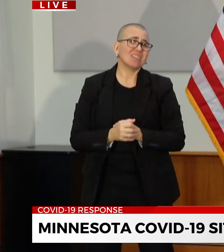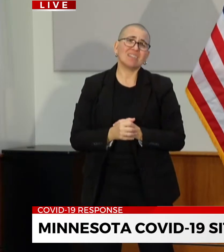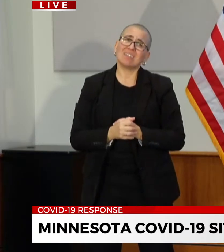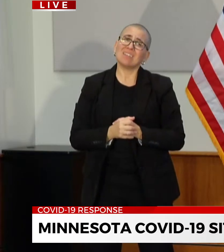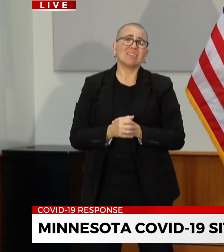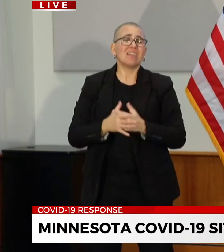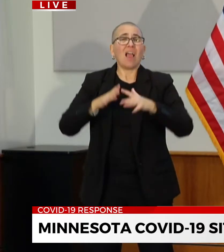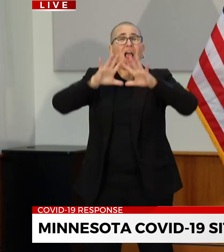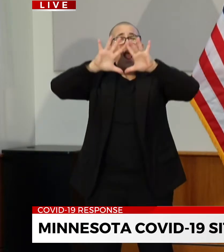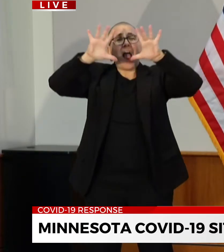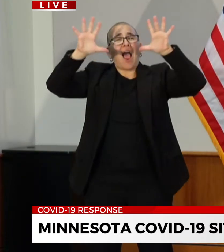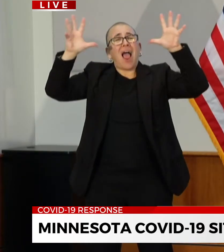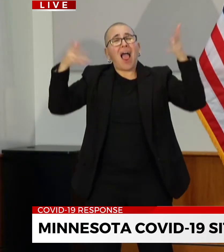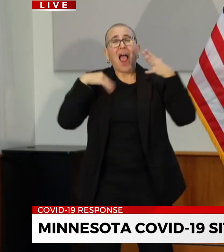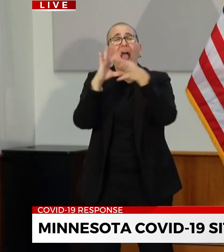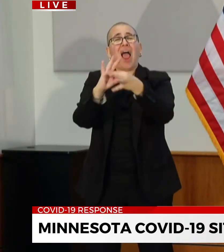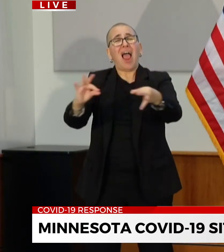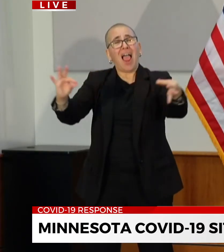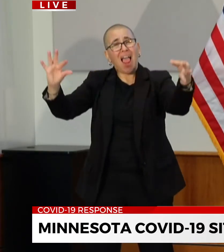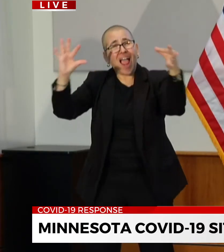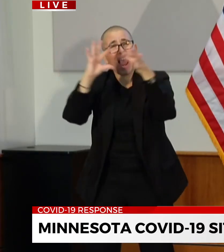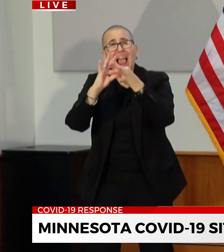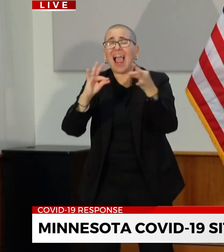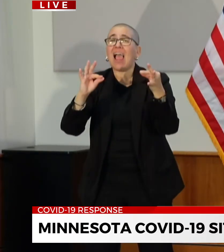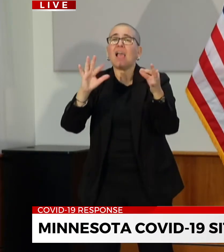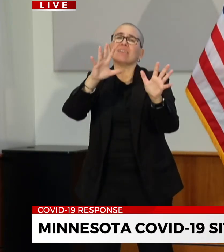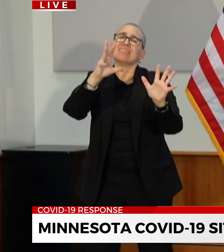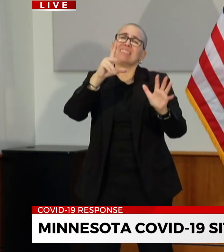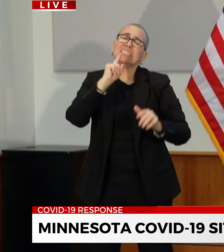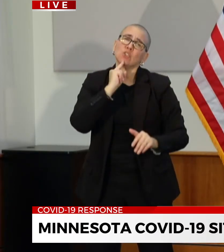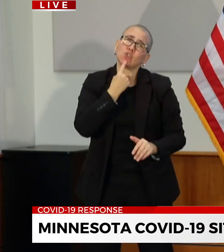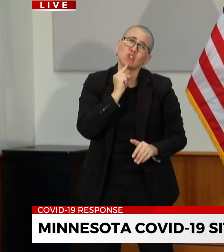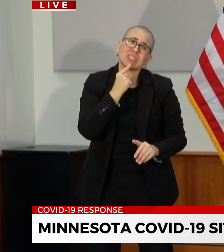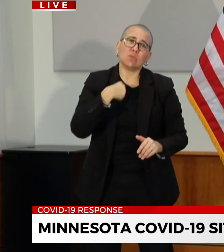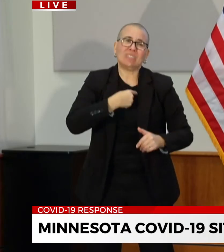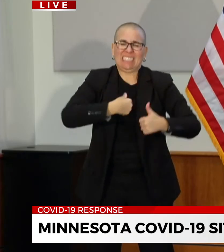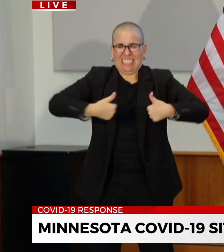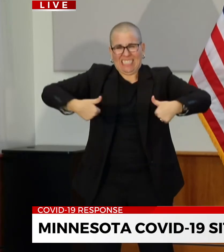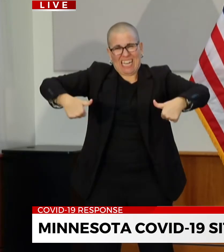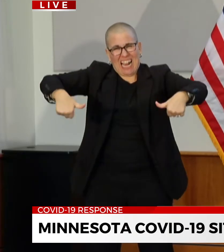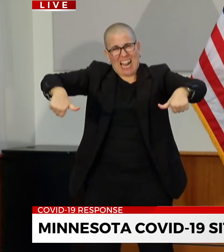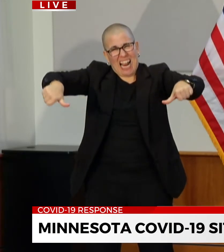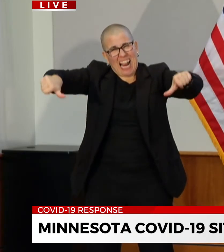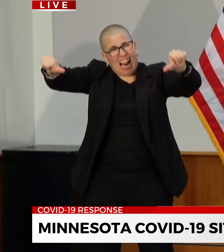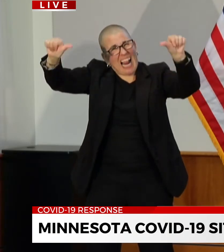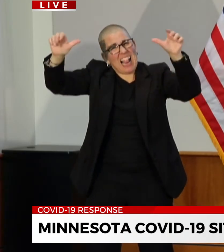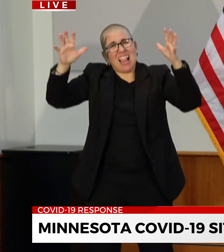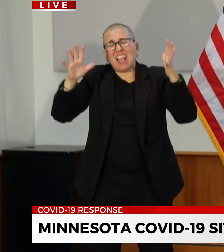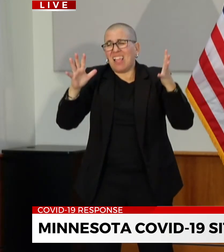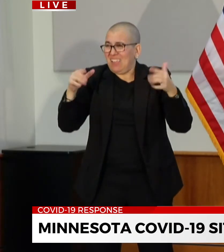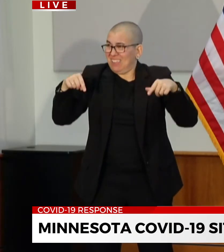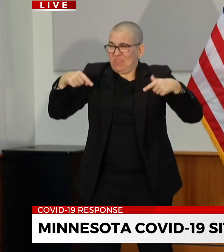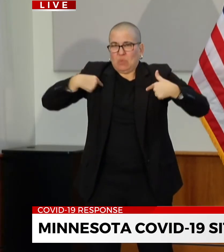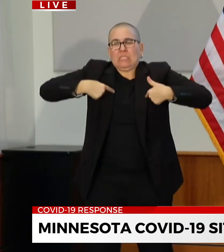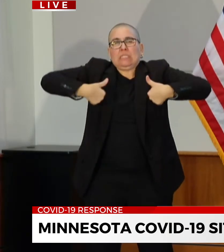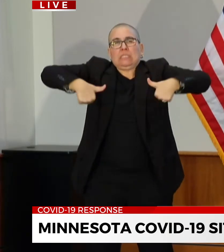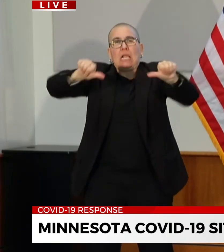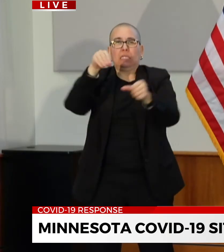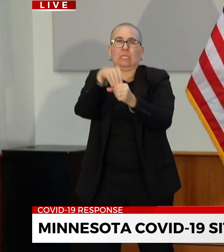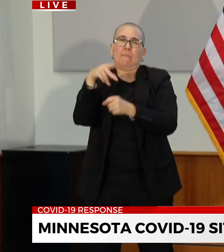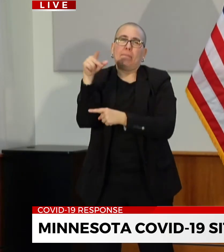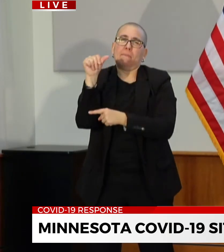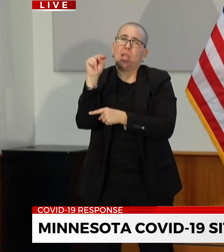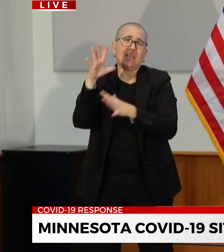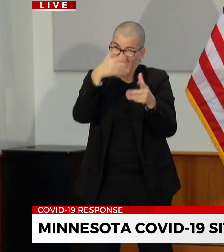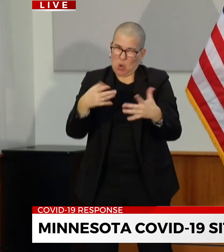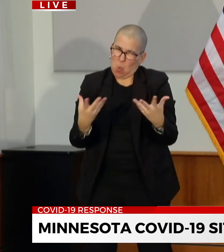say that we are in still a very critical spot in this pandemic in Minnesota. This is the worst